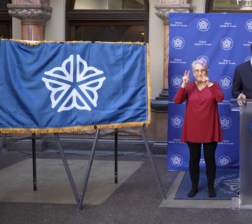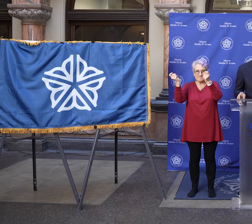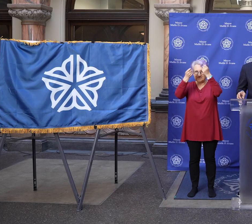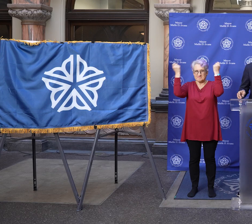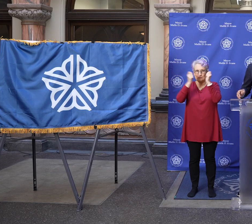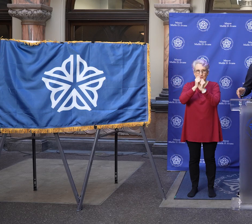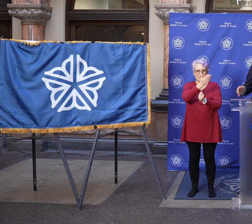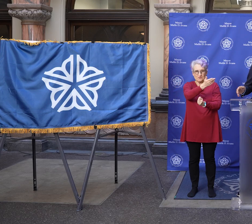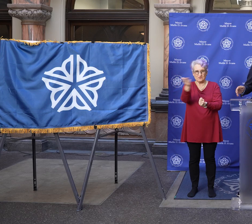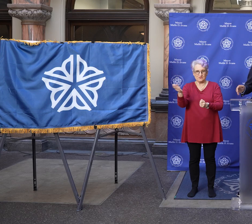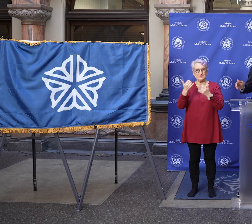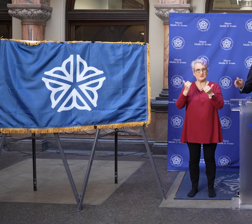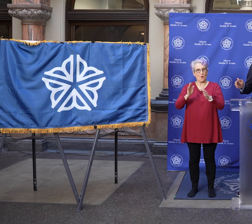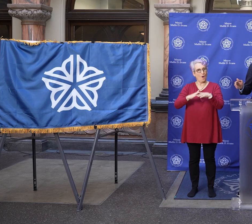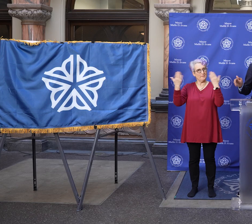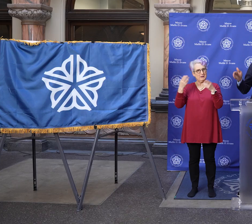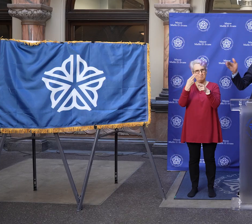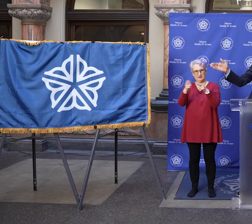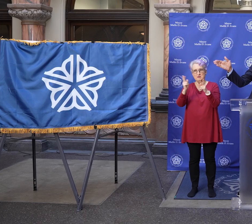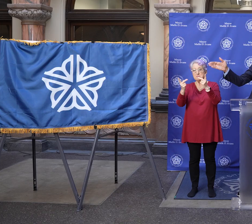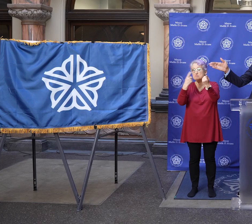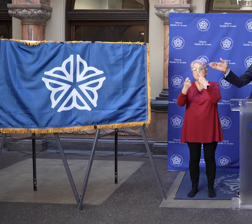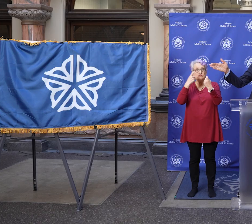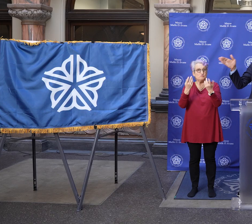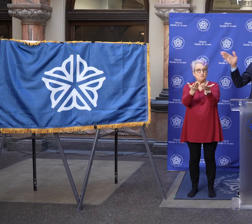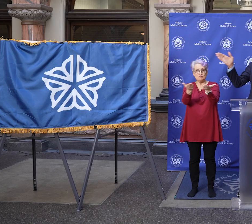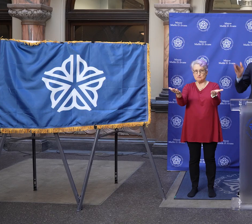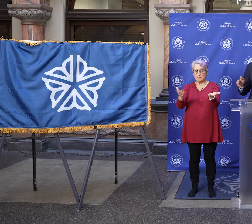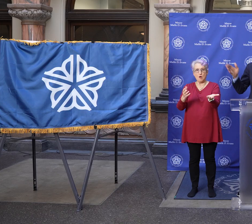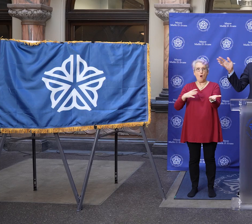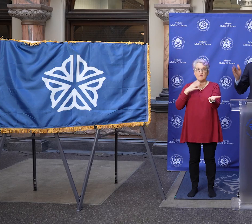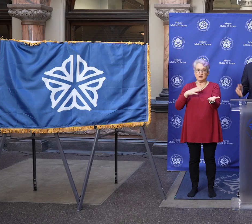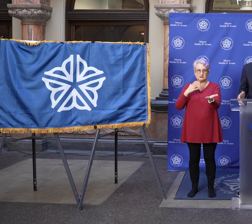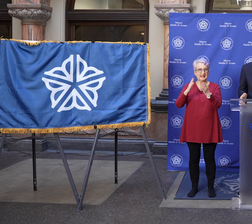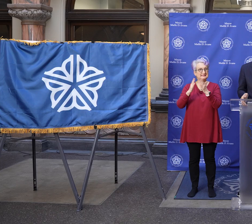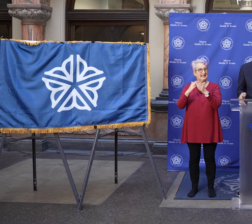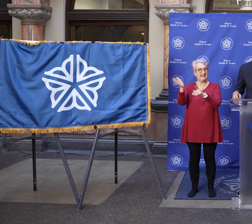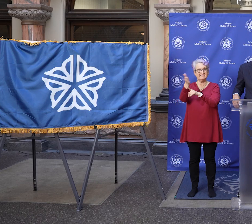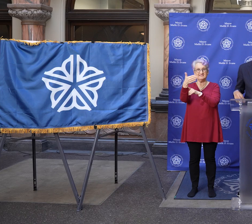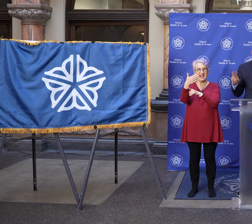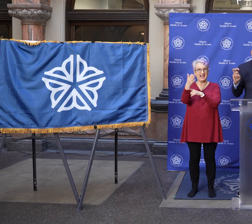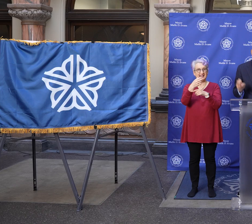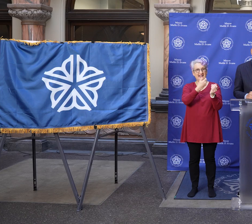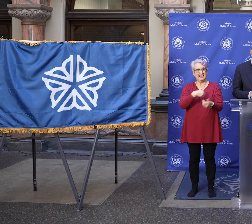brief questions on the official city flag that already is flying a lot of different places that